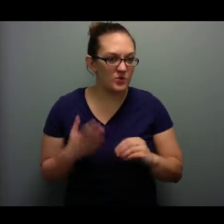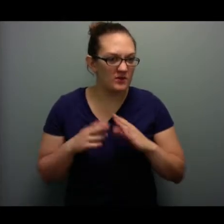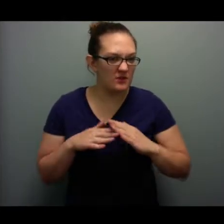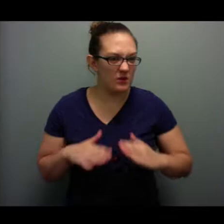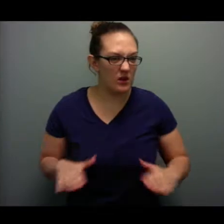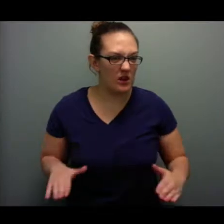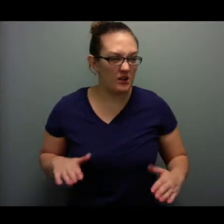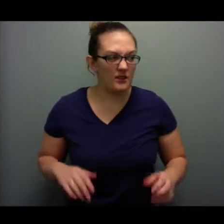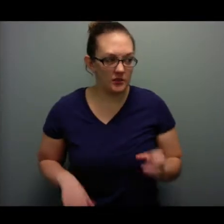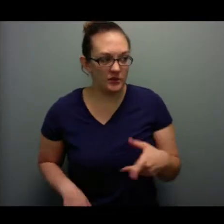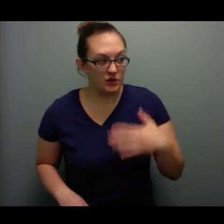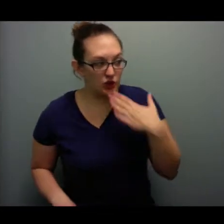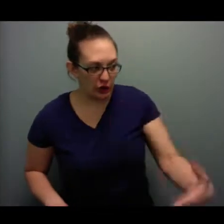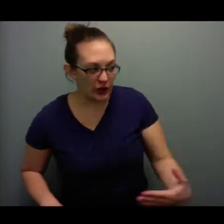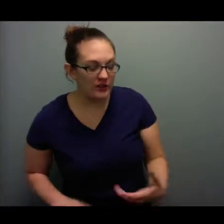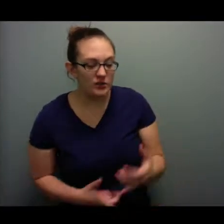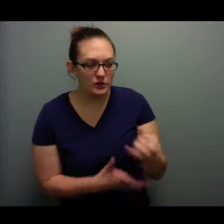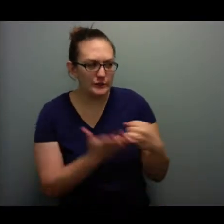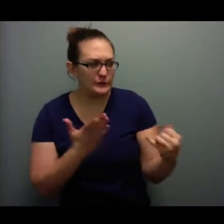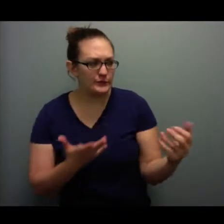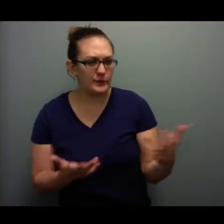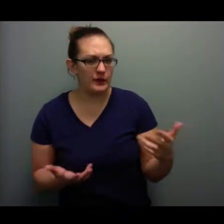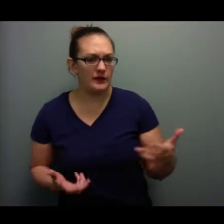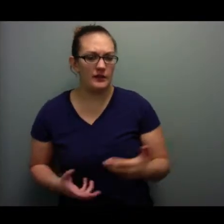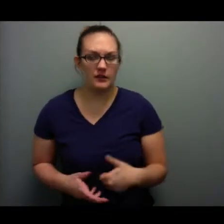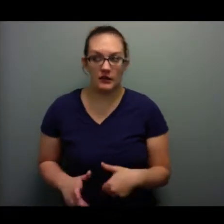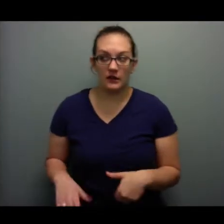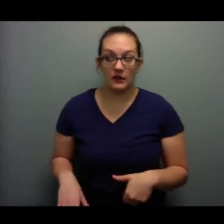Okay, good. So inside she drew what?